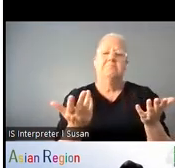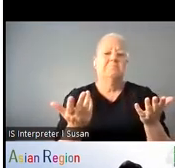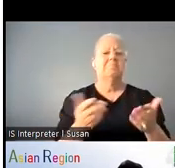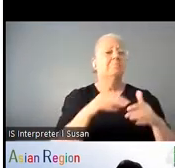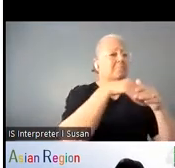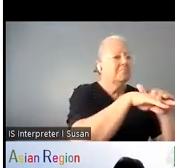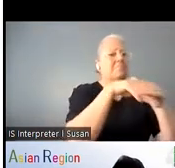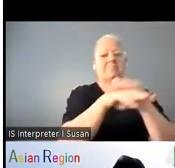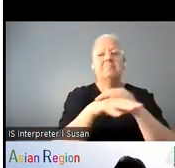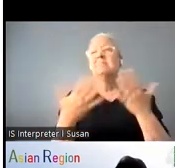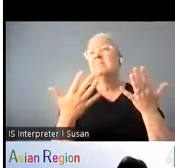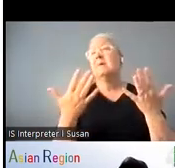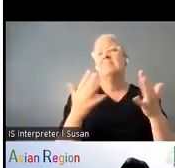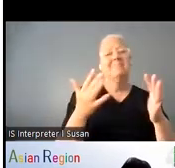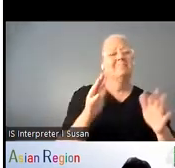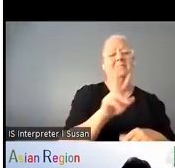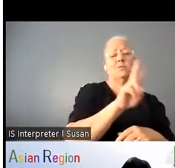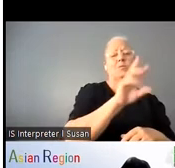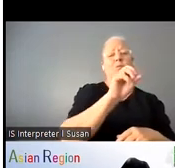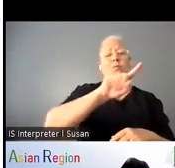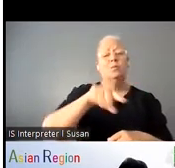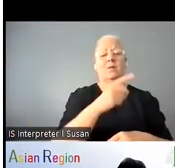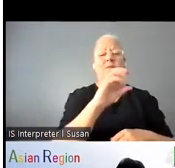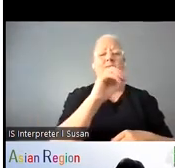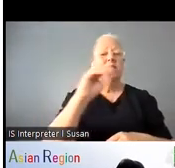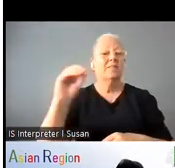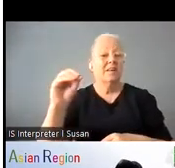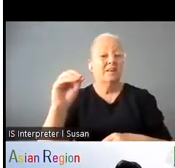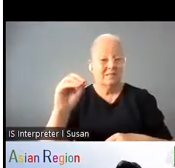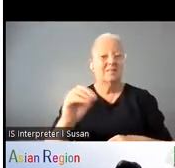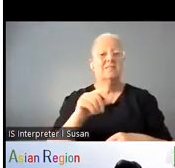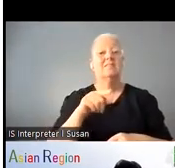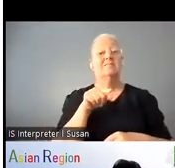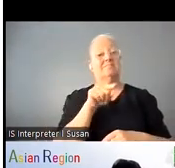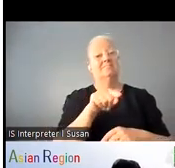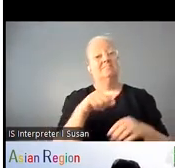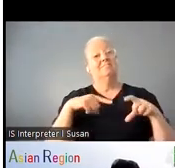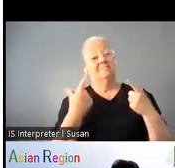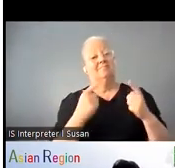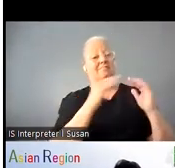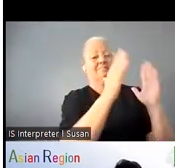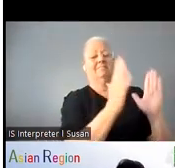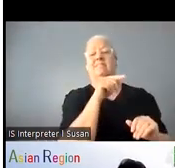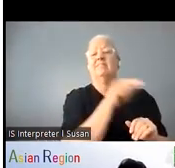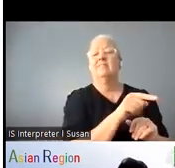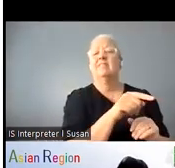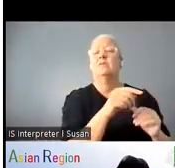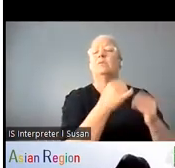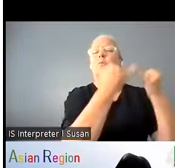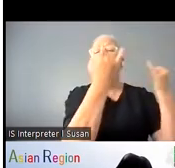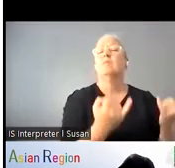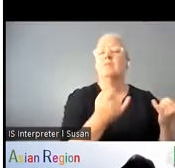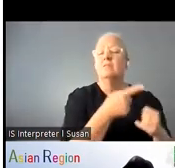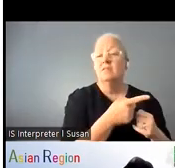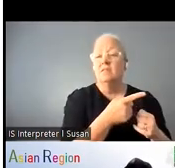like 20,000 people who live within the social care institution. It's only for people with